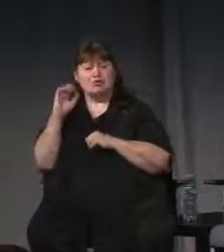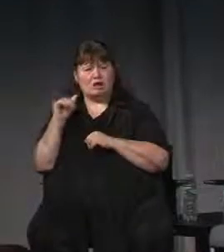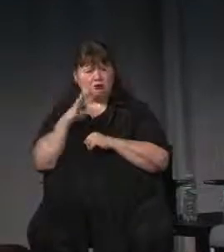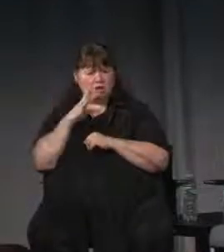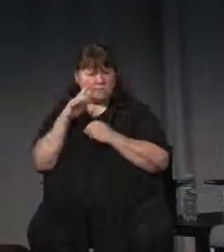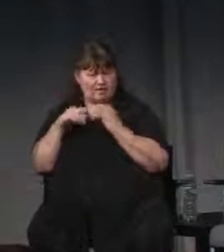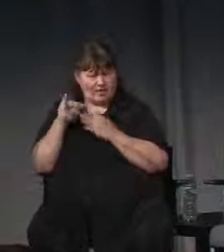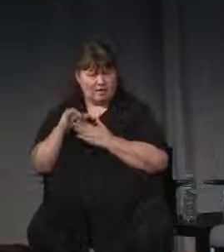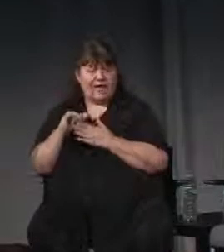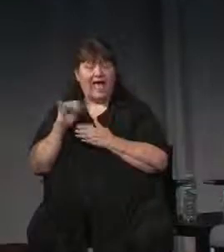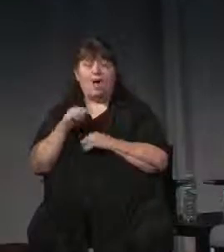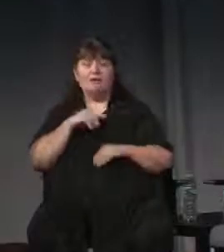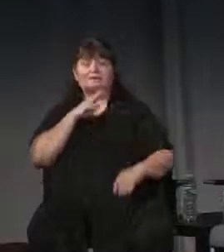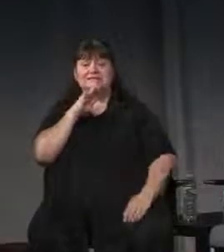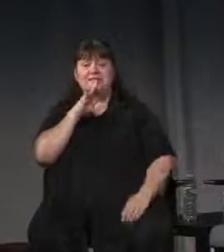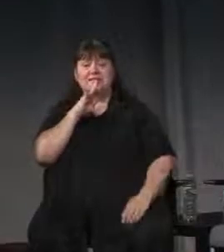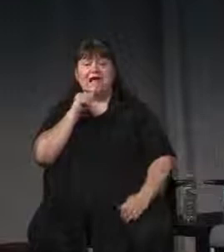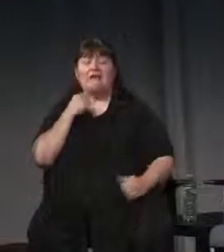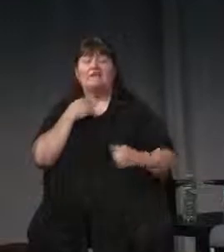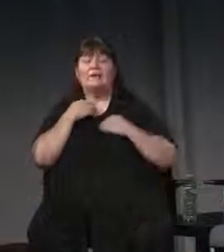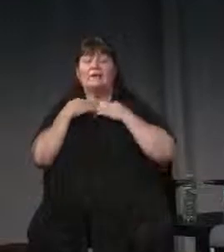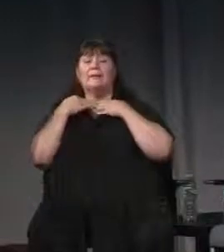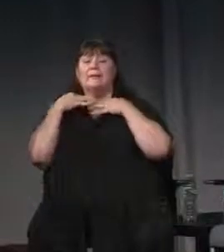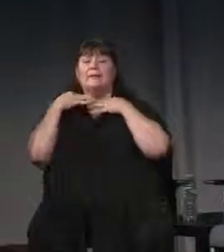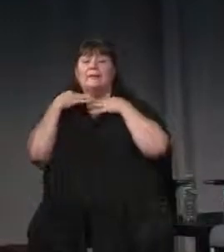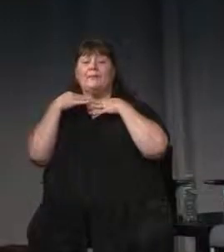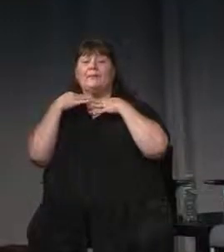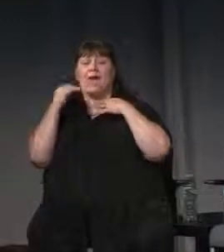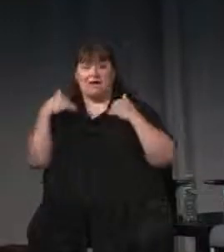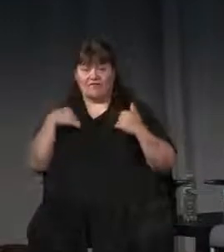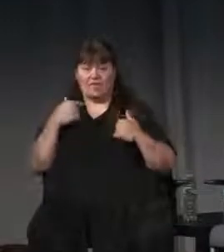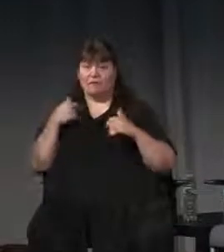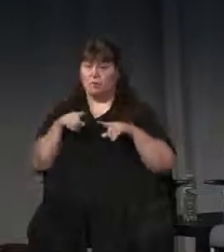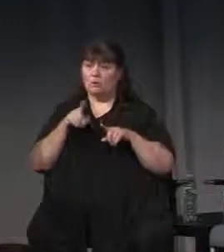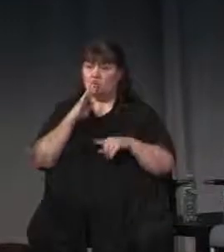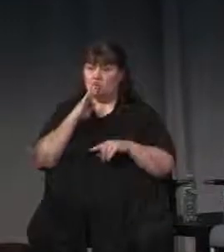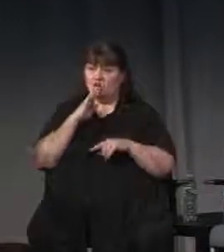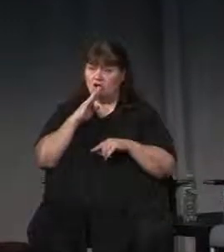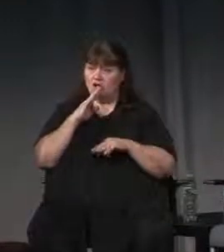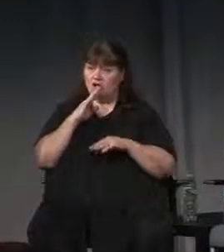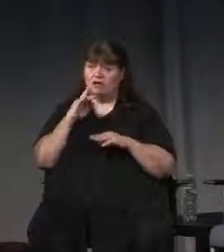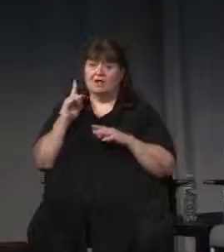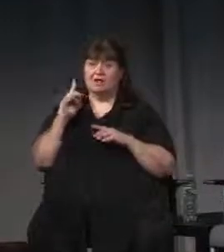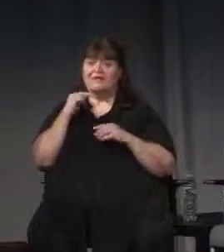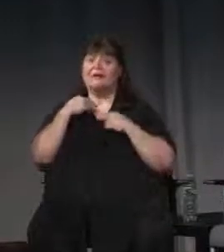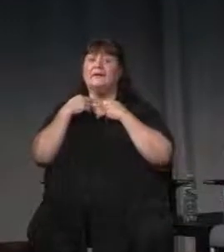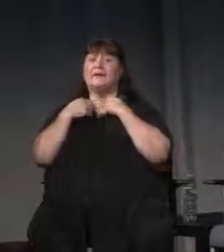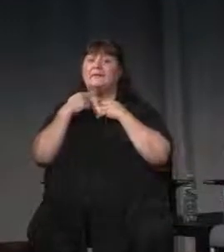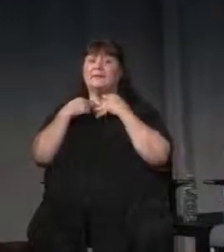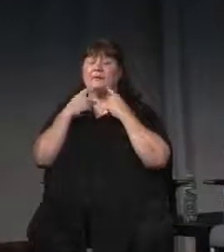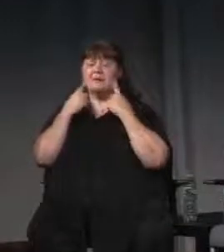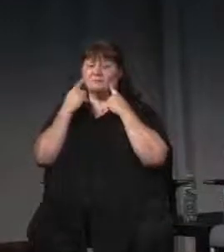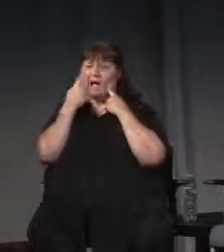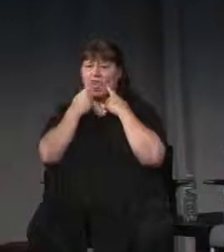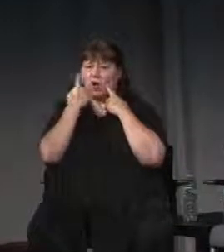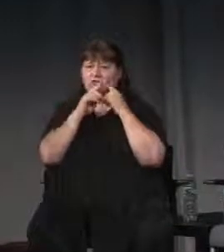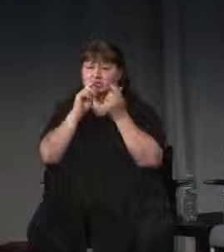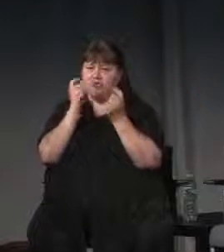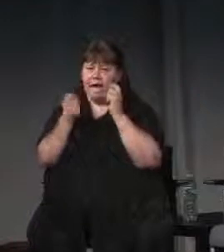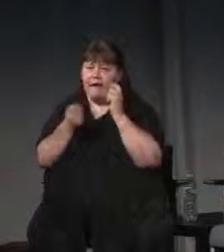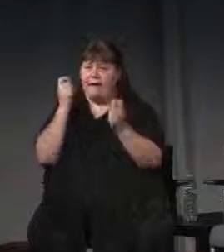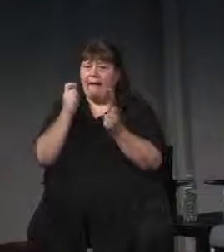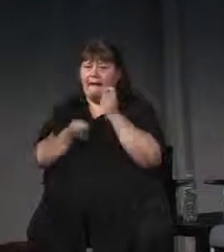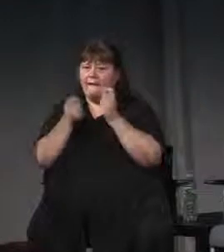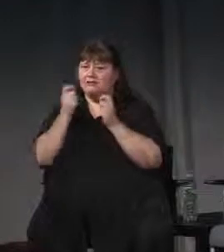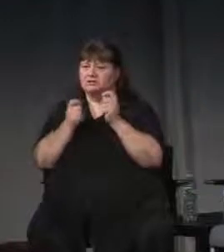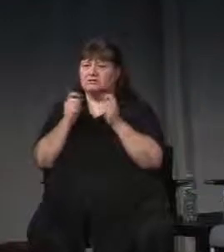about this, how our vocal tracts have resonances in particular places, and when we talk, we move those resonances around because we change the shape of our mouth. And when we